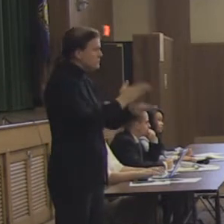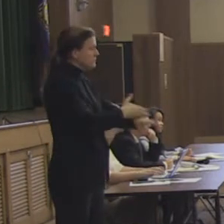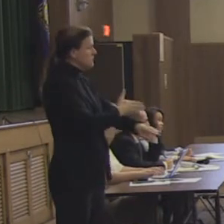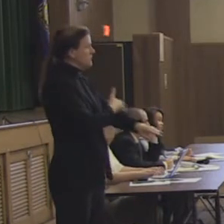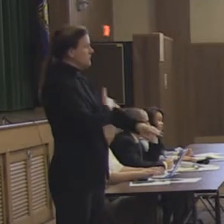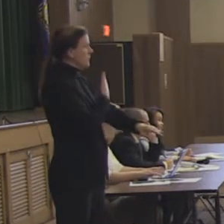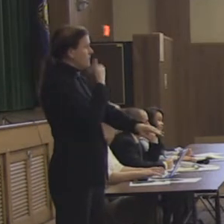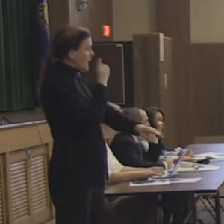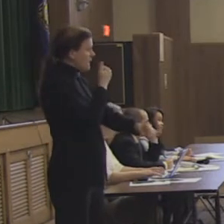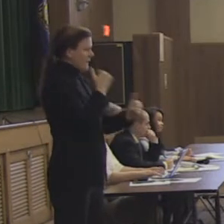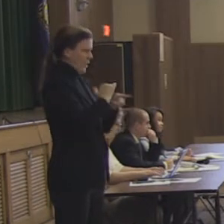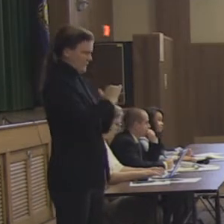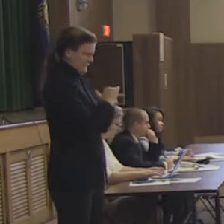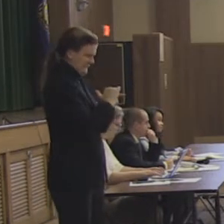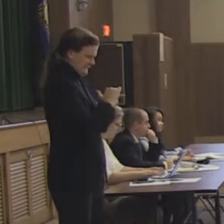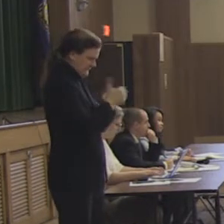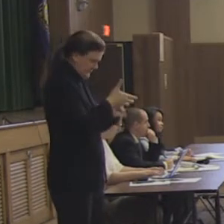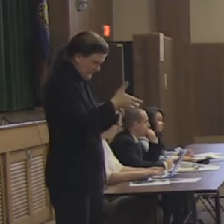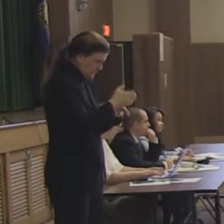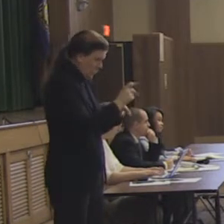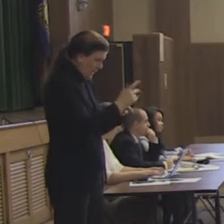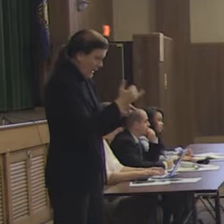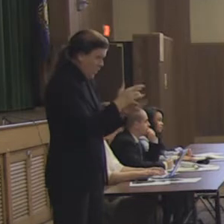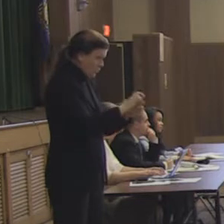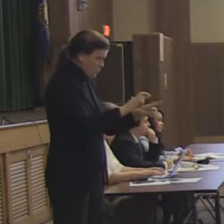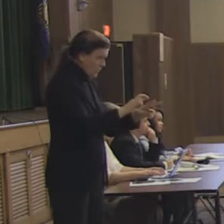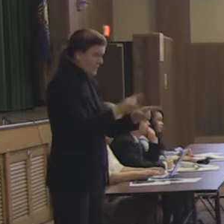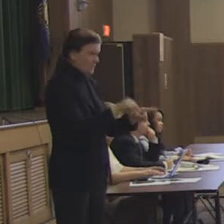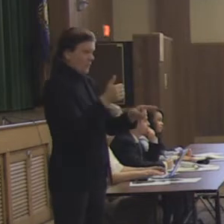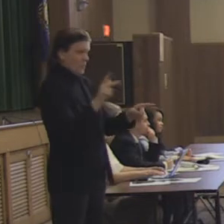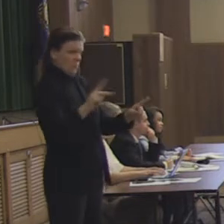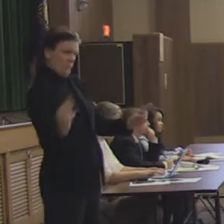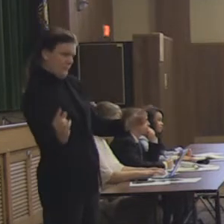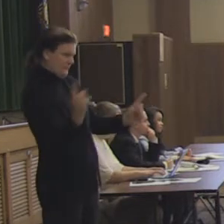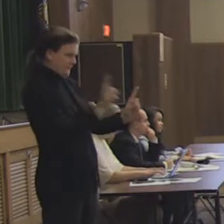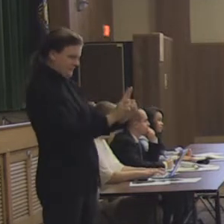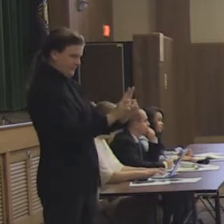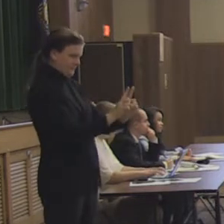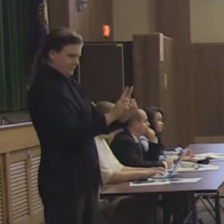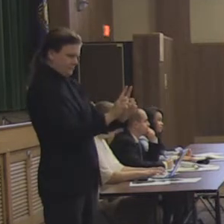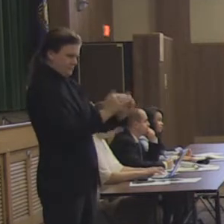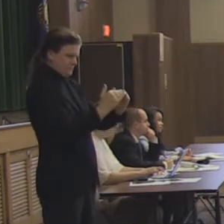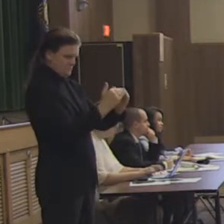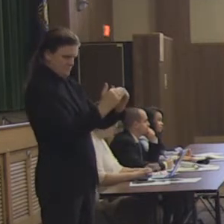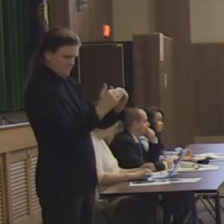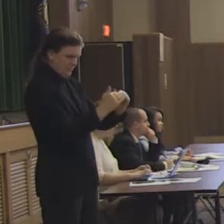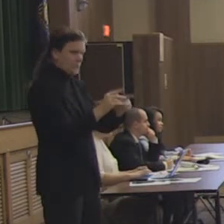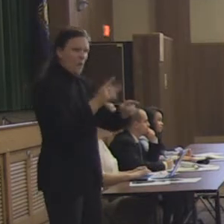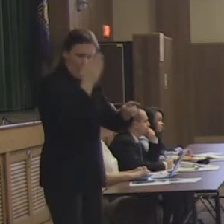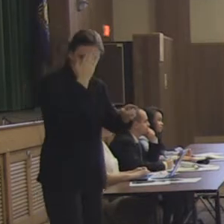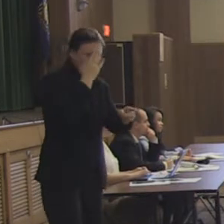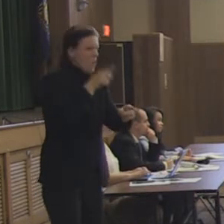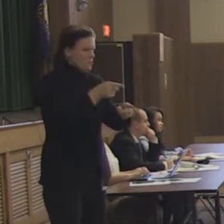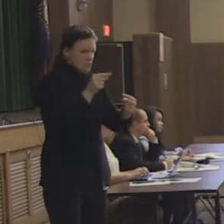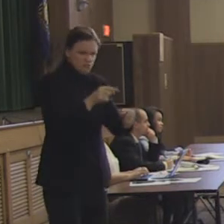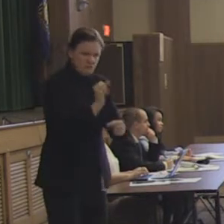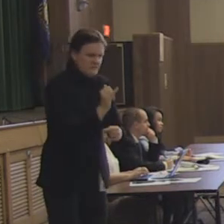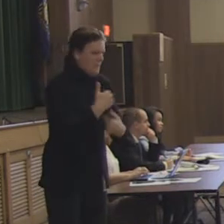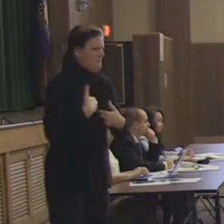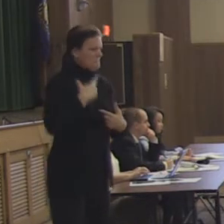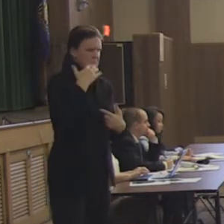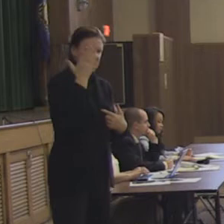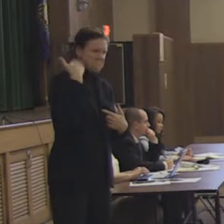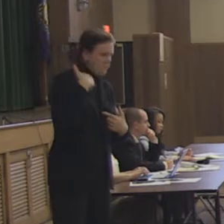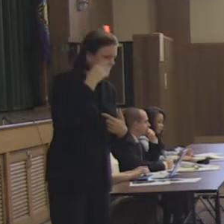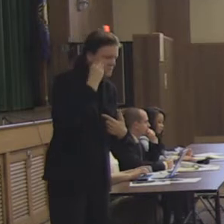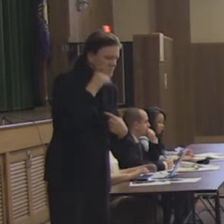and are trained in a curriculum to provide support, emotional and pragmatic support, to other individuals undergoing mental health crises